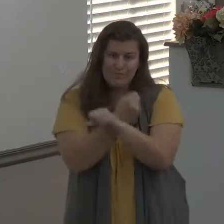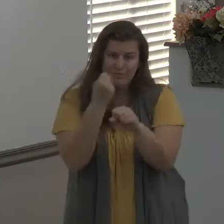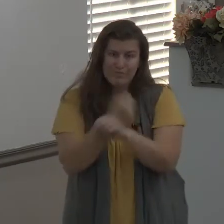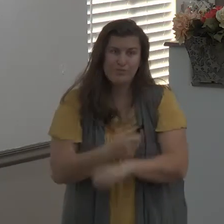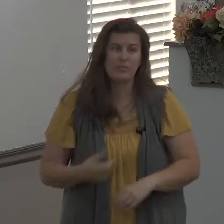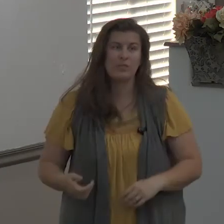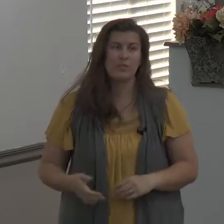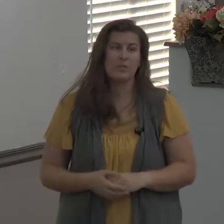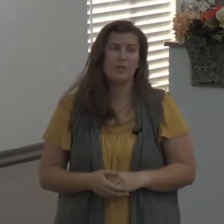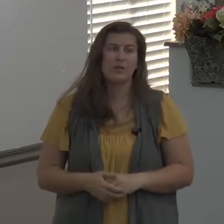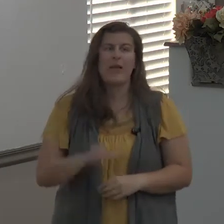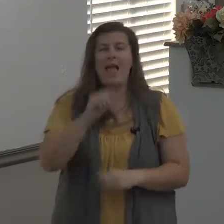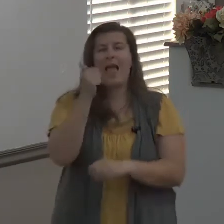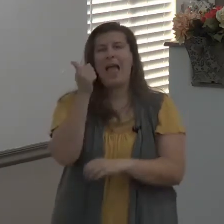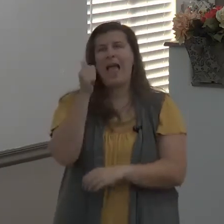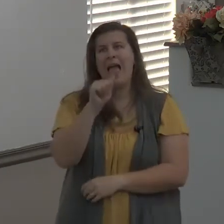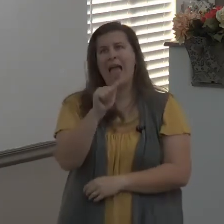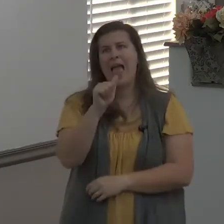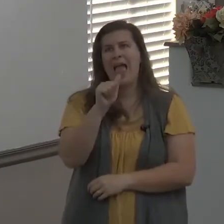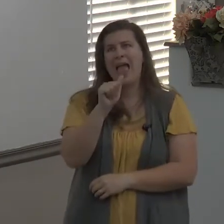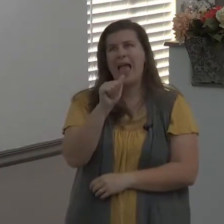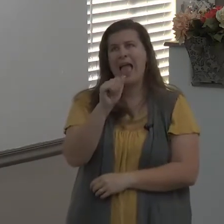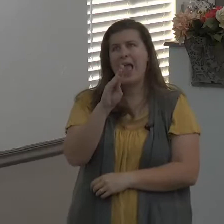their eyes off the real battle.